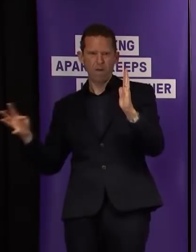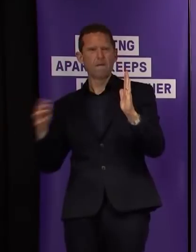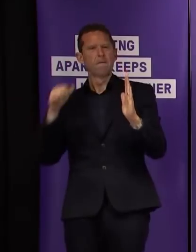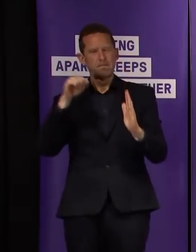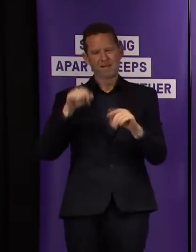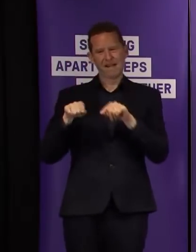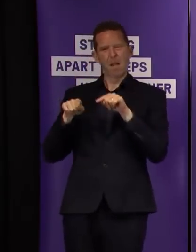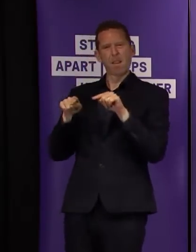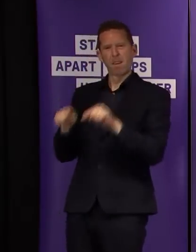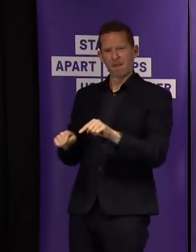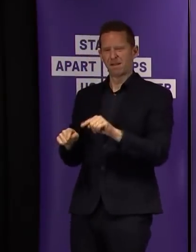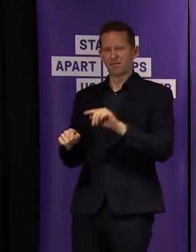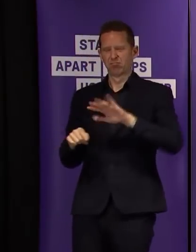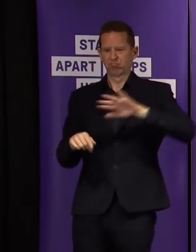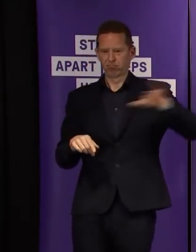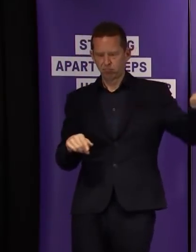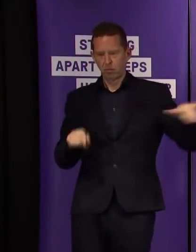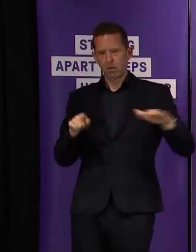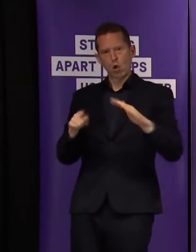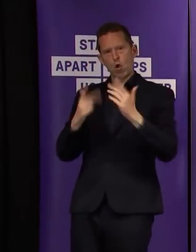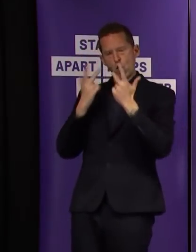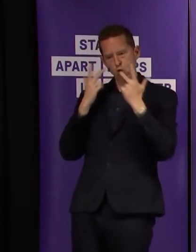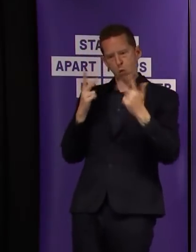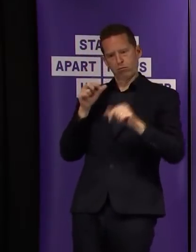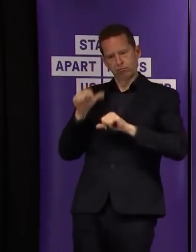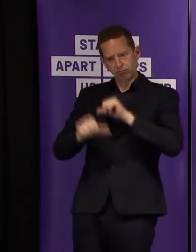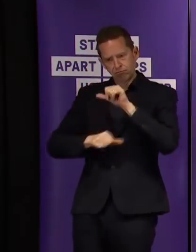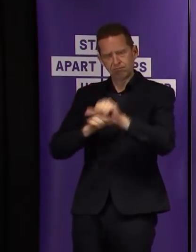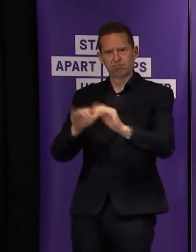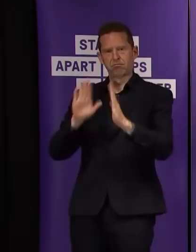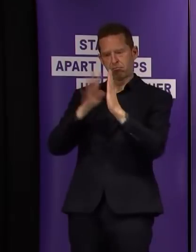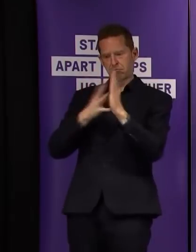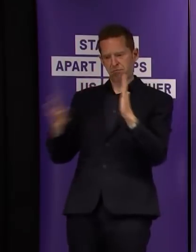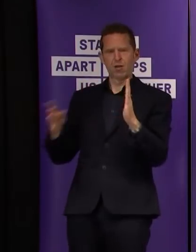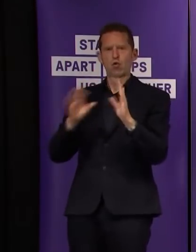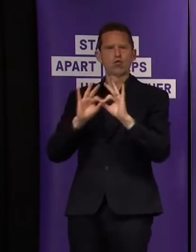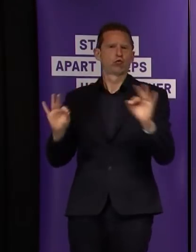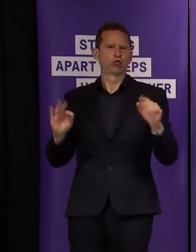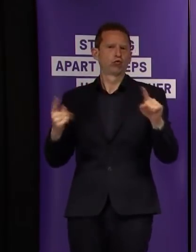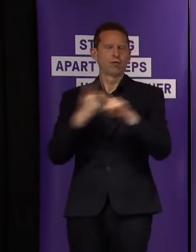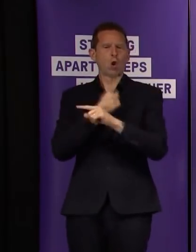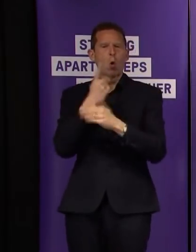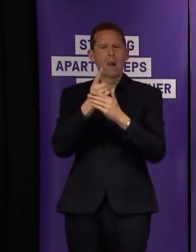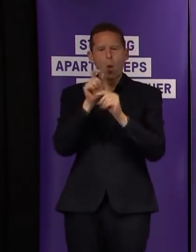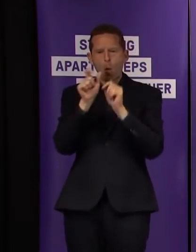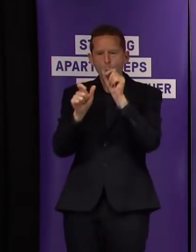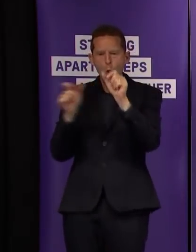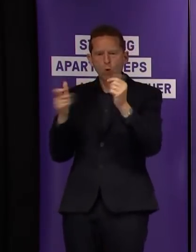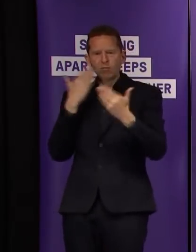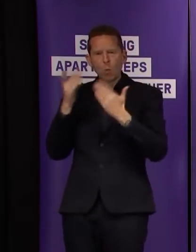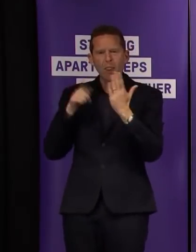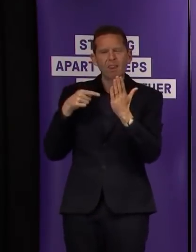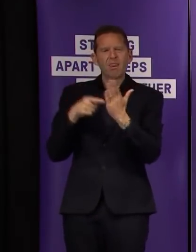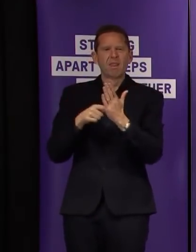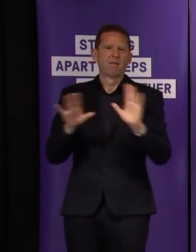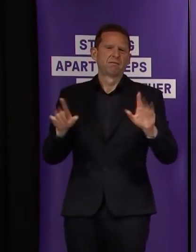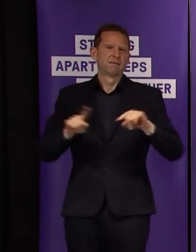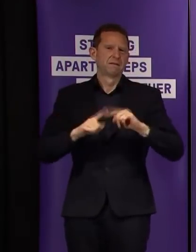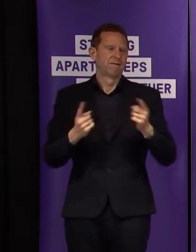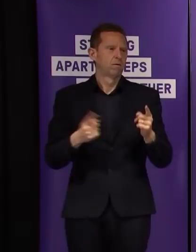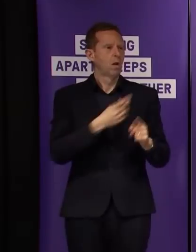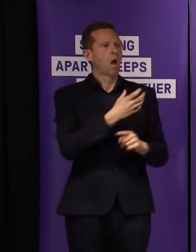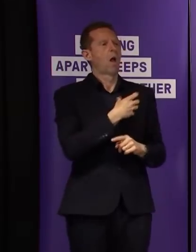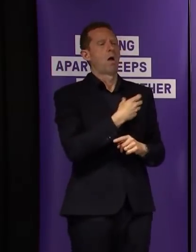staggered approach, safe, steady. There's no change in what's been delivered. It's just the words that are given that are used to describe